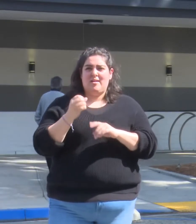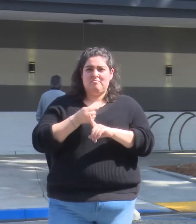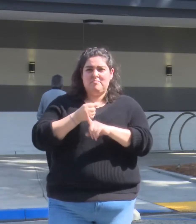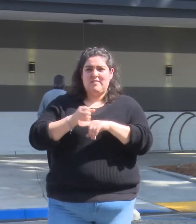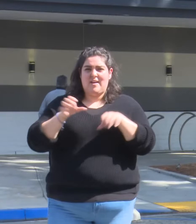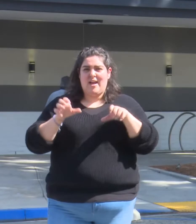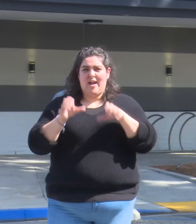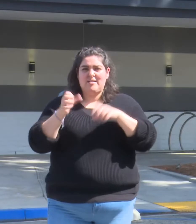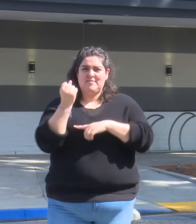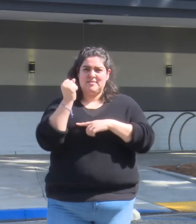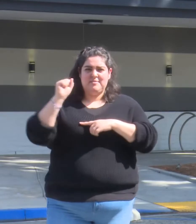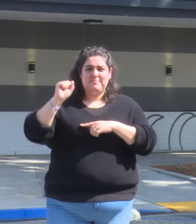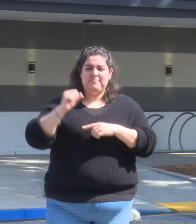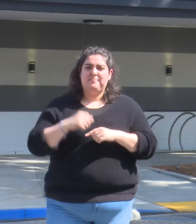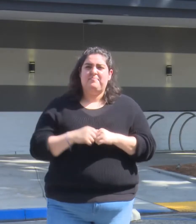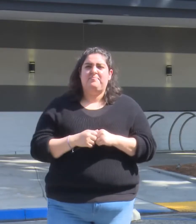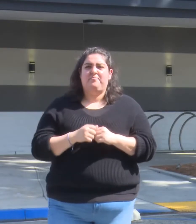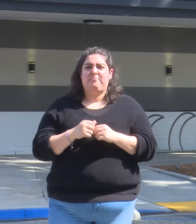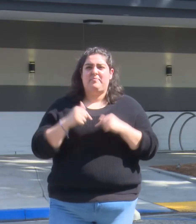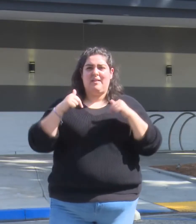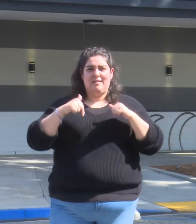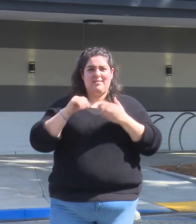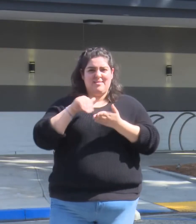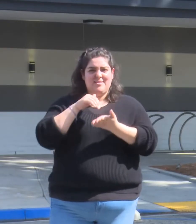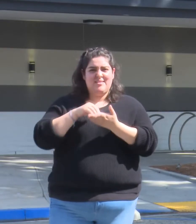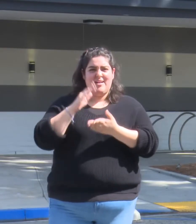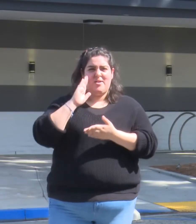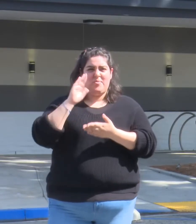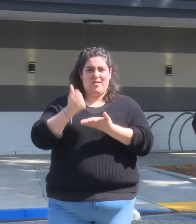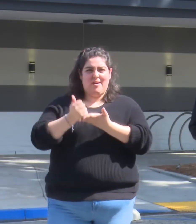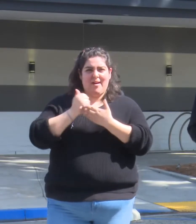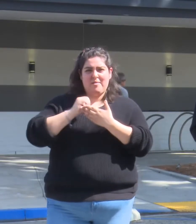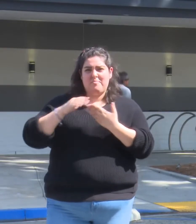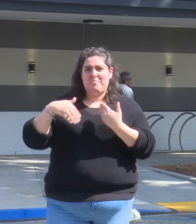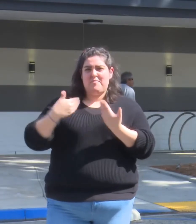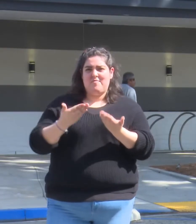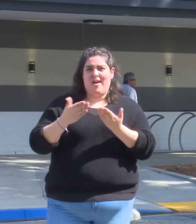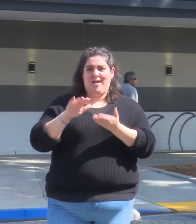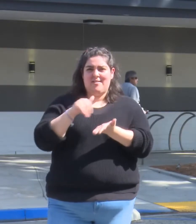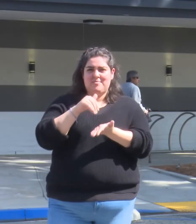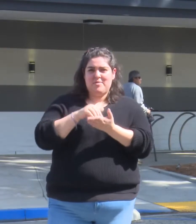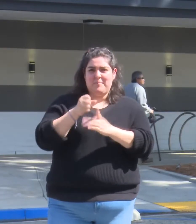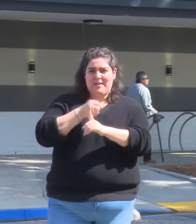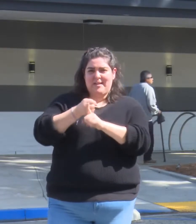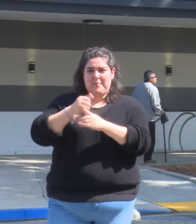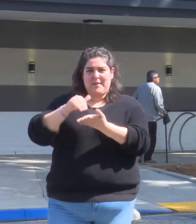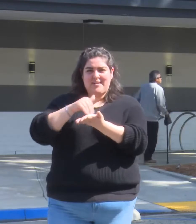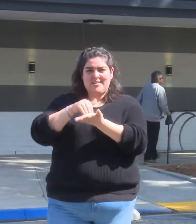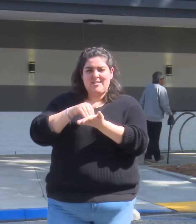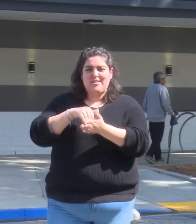city. And the Ronald R Health Equity Center will serve as a community impact hub for Long Beach. Thank you, guys.